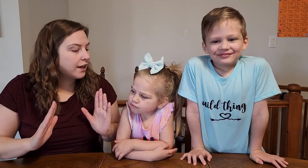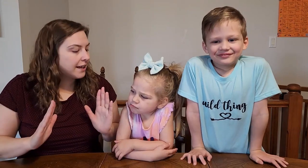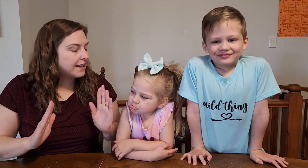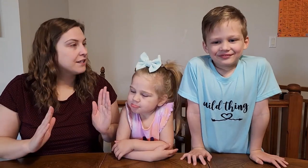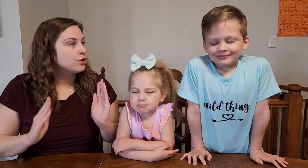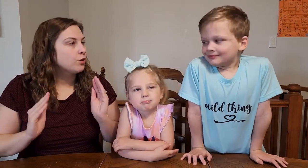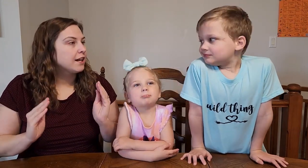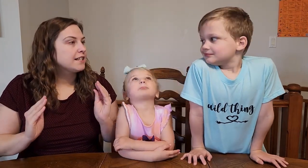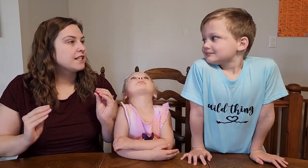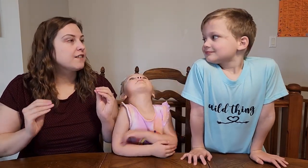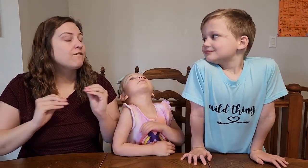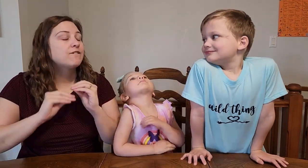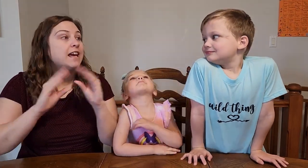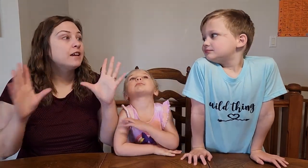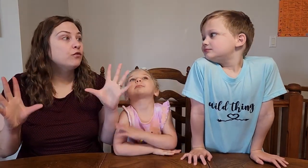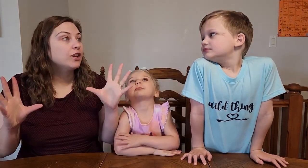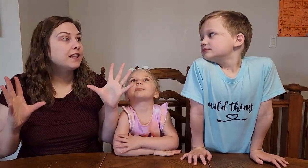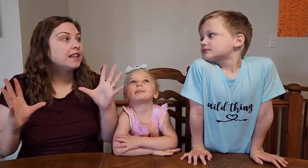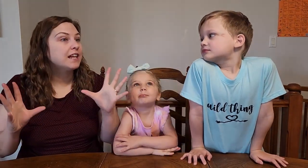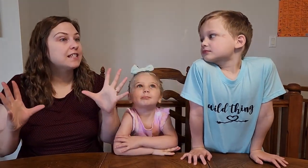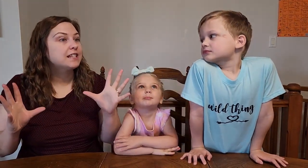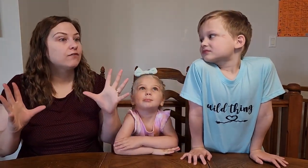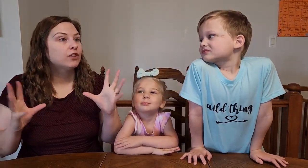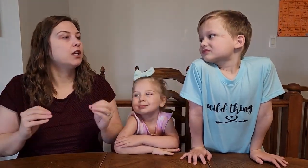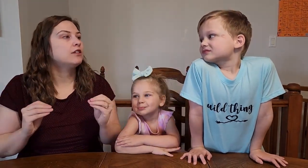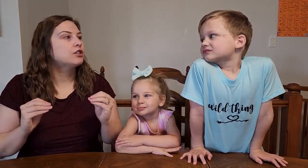What is your guys' favorite thing to eat for lunch?